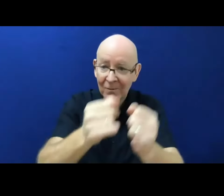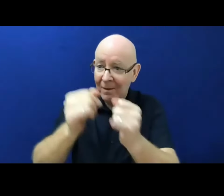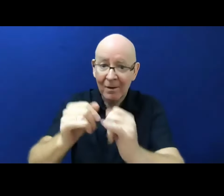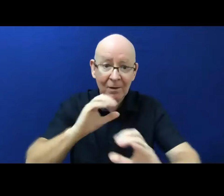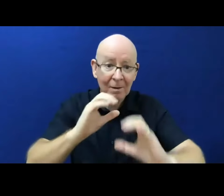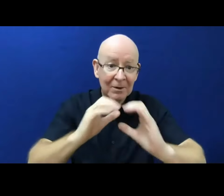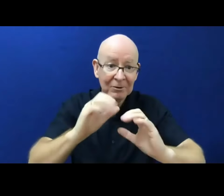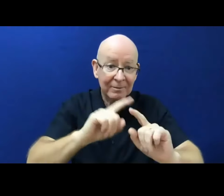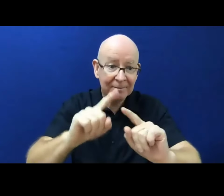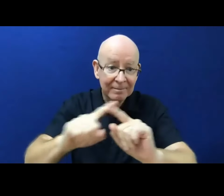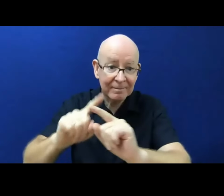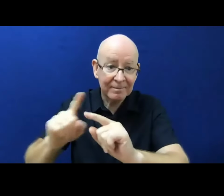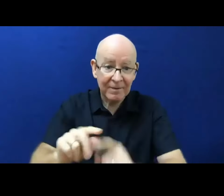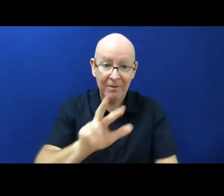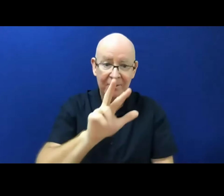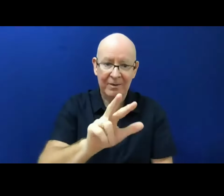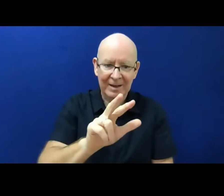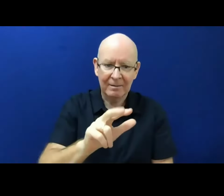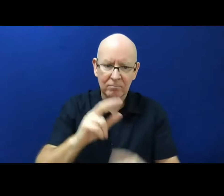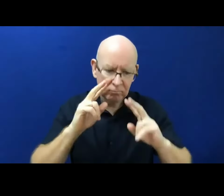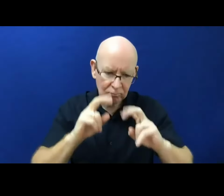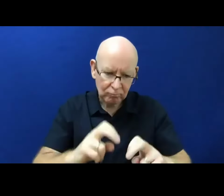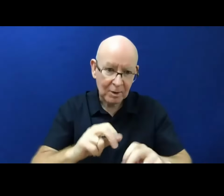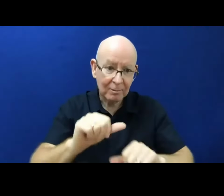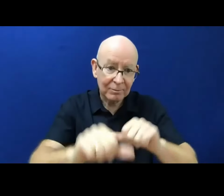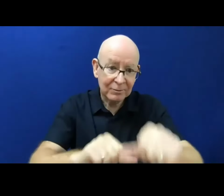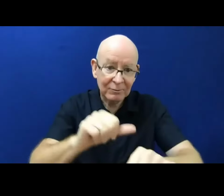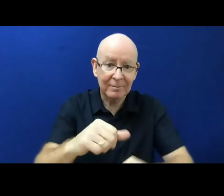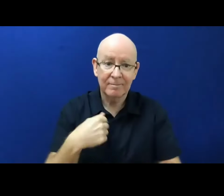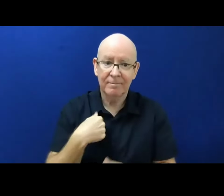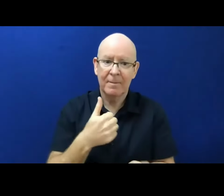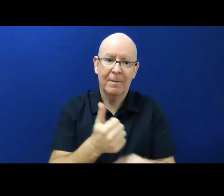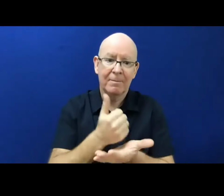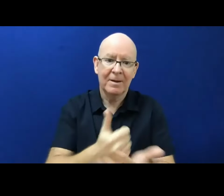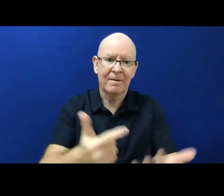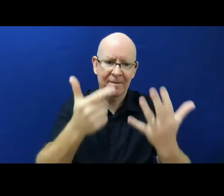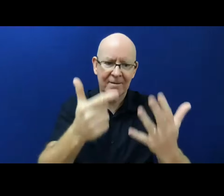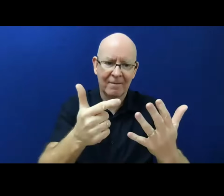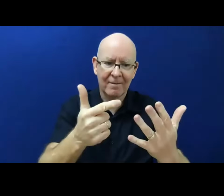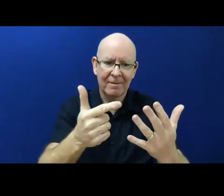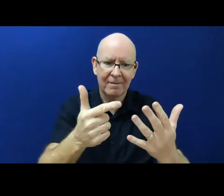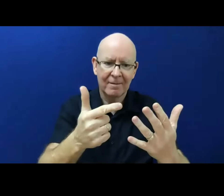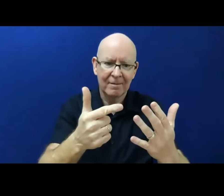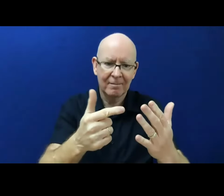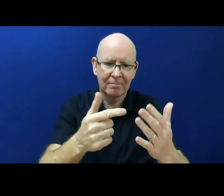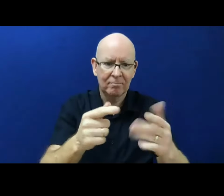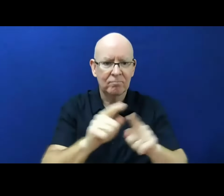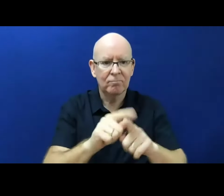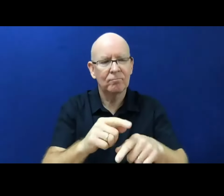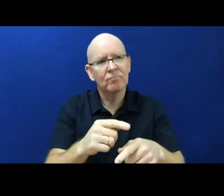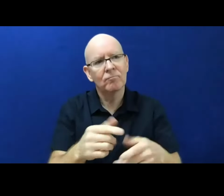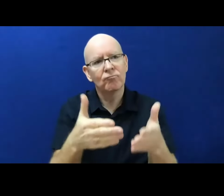the recognition that policy processes are extremely complex and